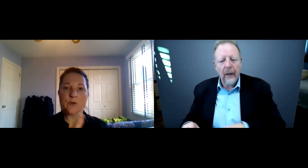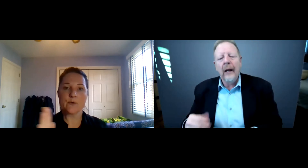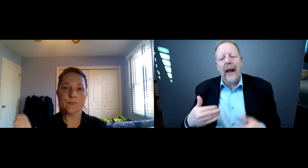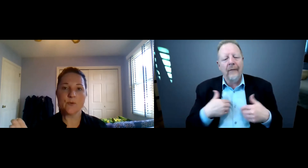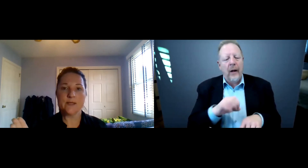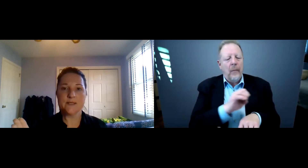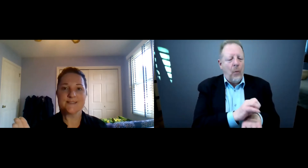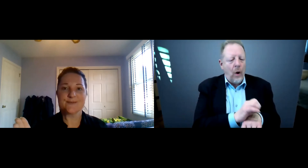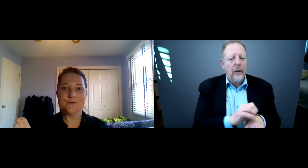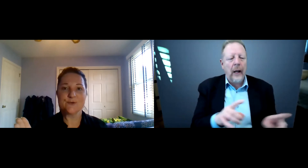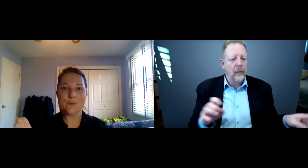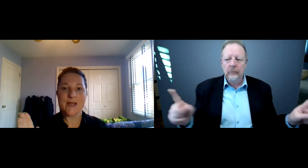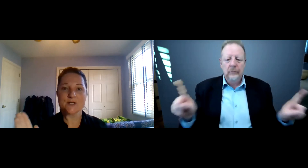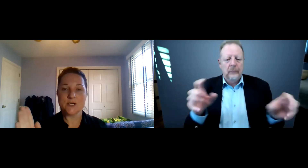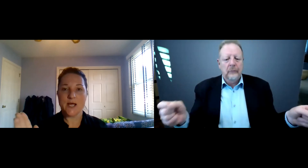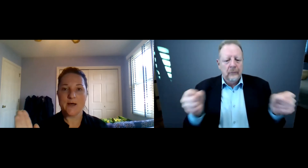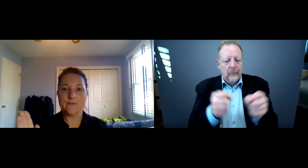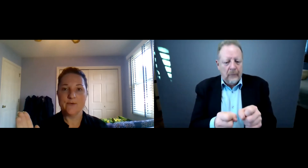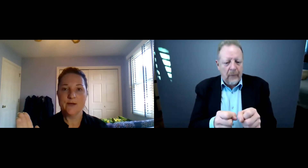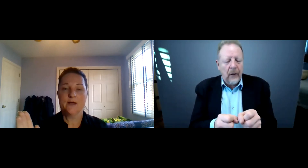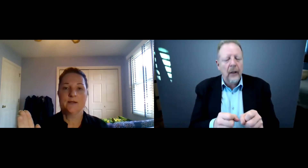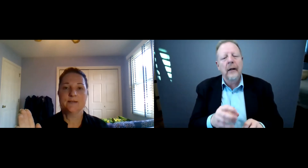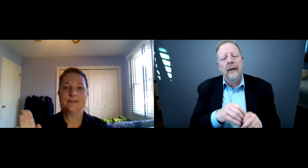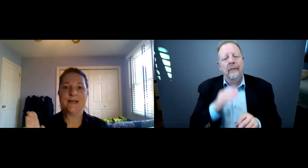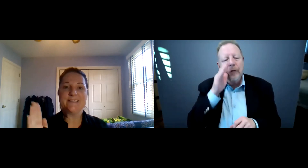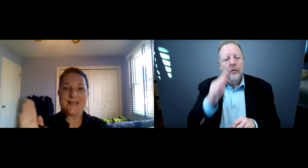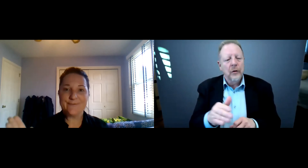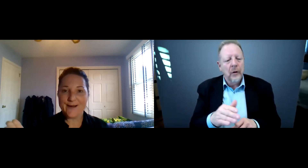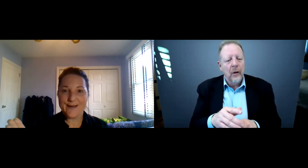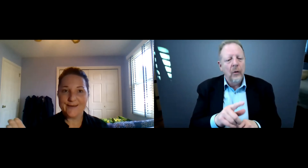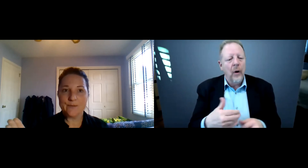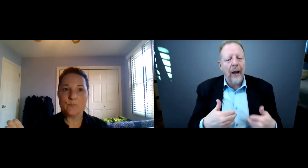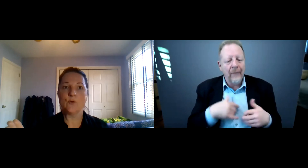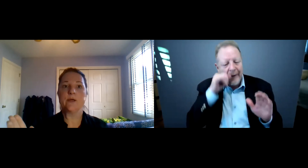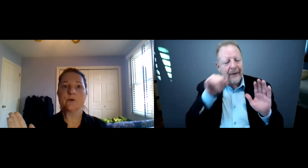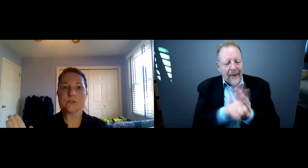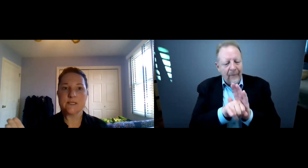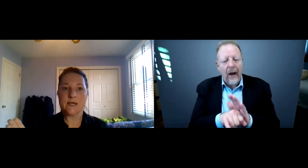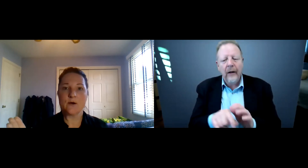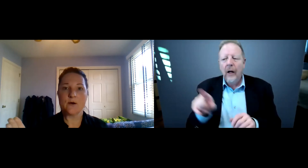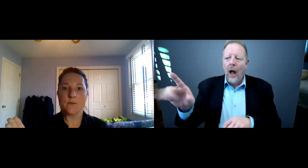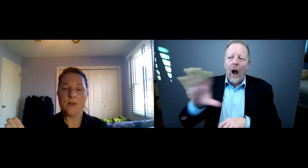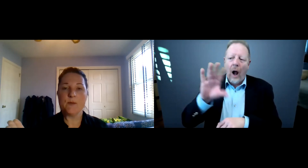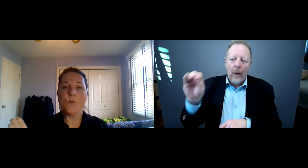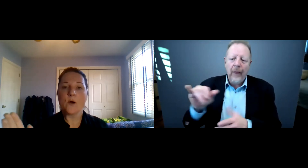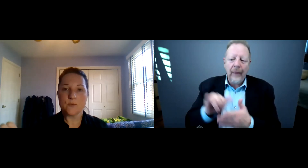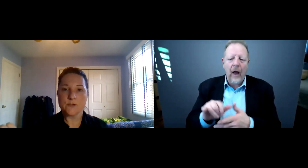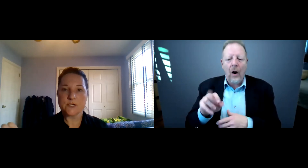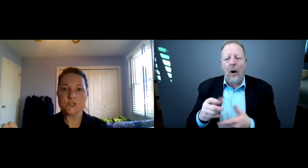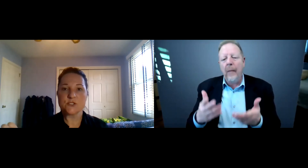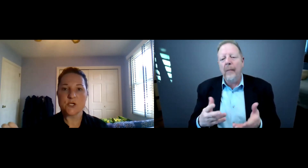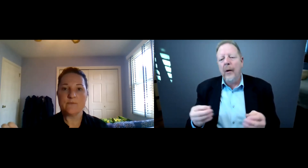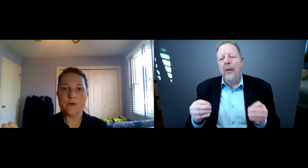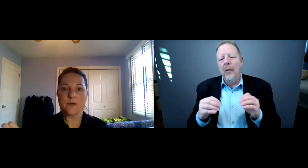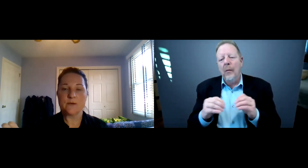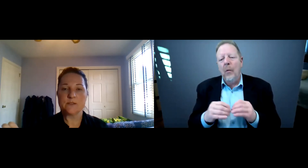that employer-employee things in the future when we actually have identified employers that are maybe more employers,